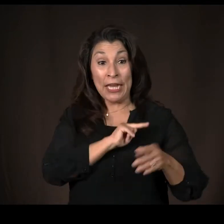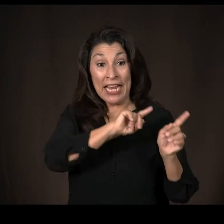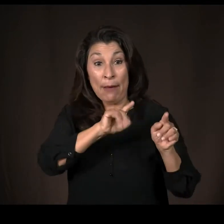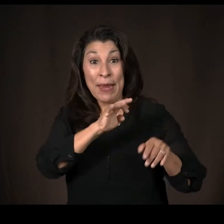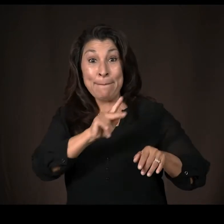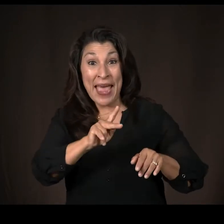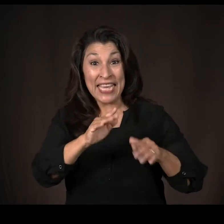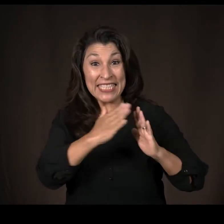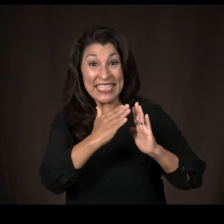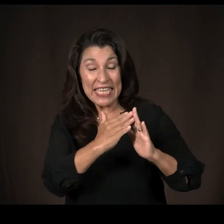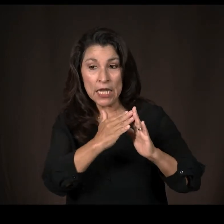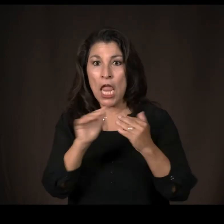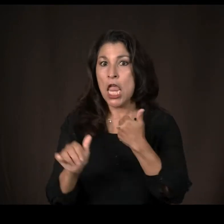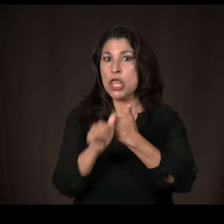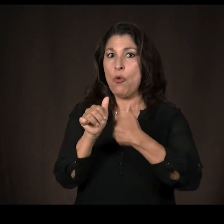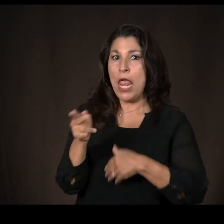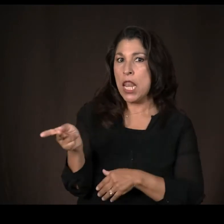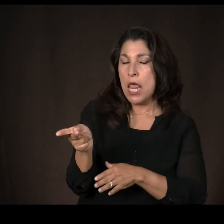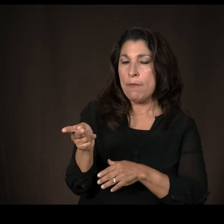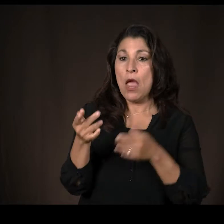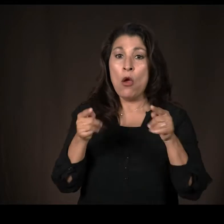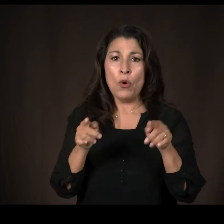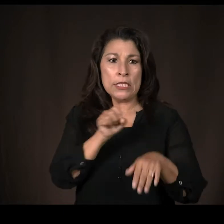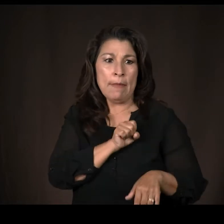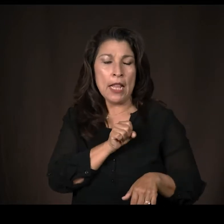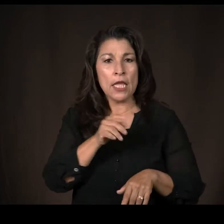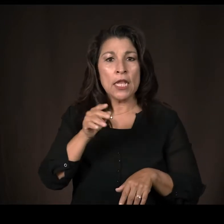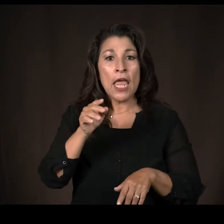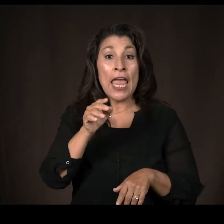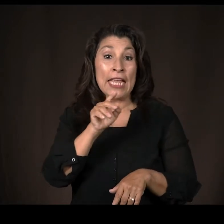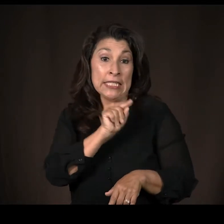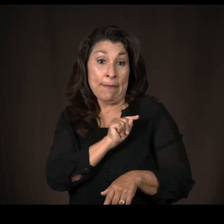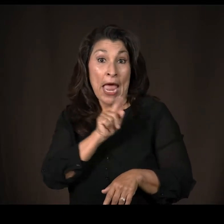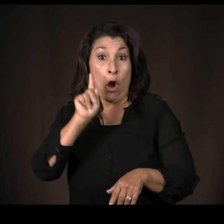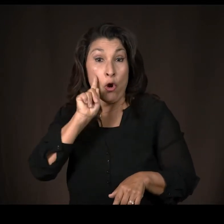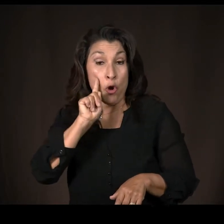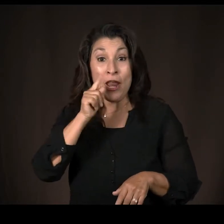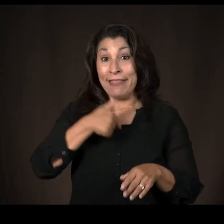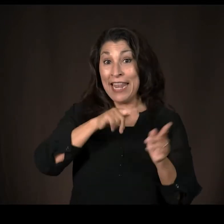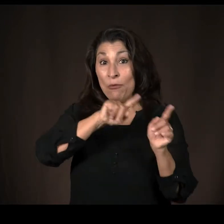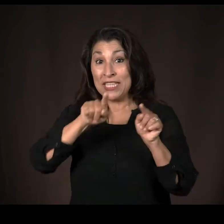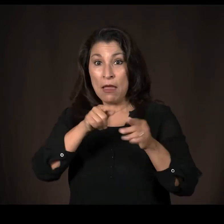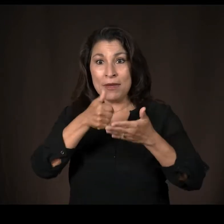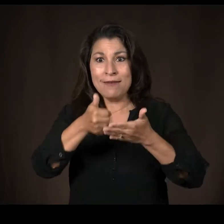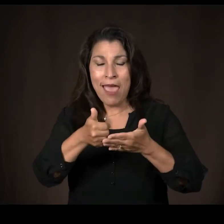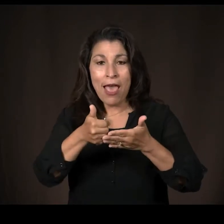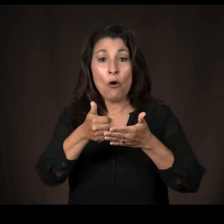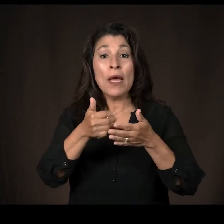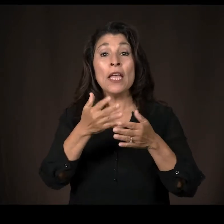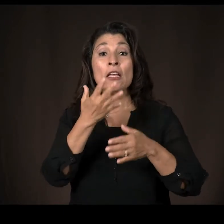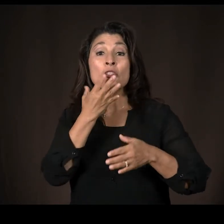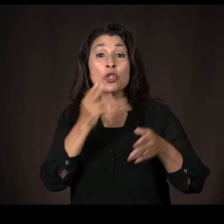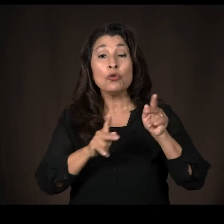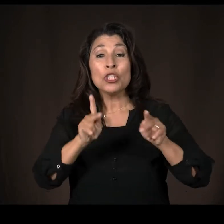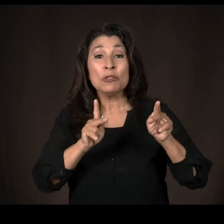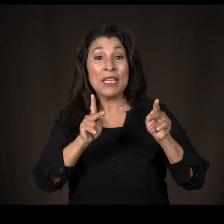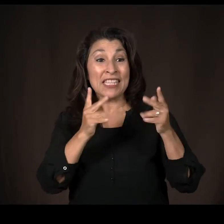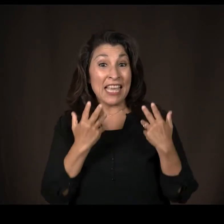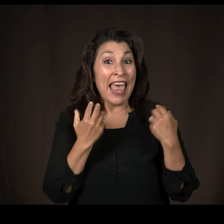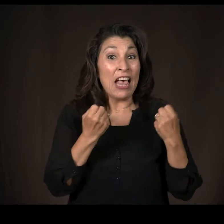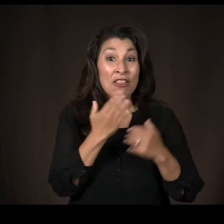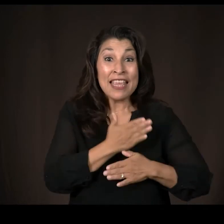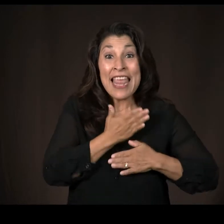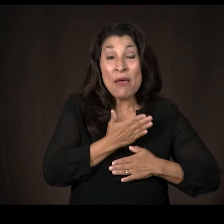In Nehemiah 2:10, it says, "Now when Sanballat and Tobiah heard that I was coming to assist the welfare of the Jews in Jerusalem,